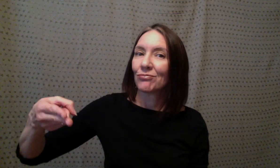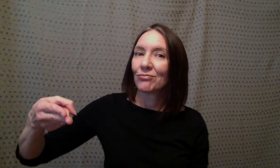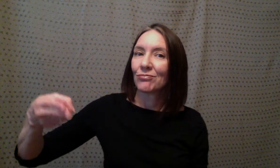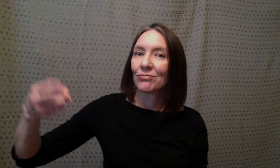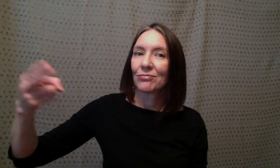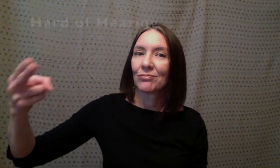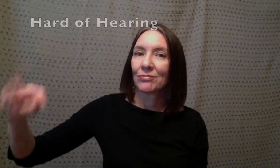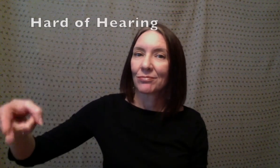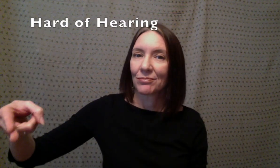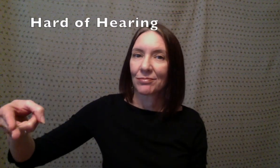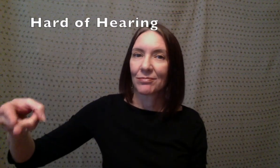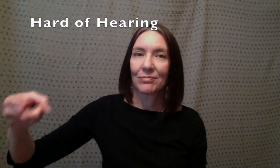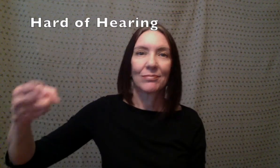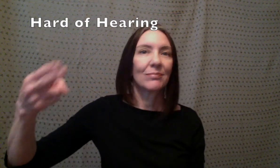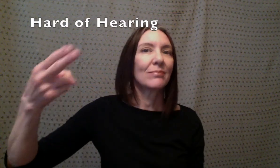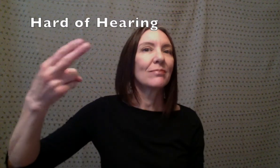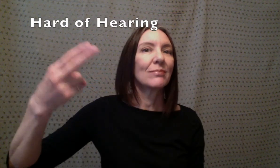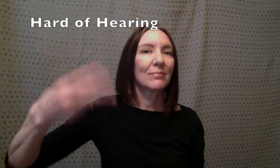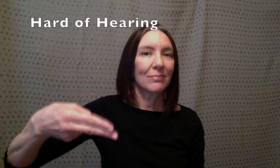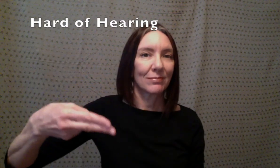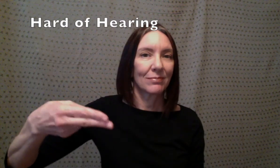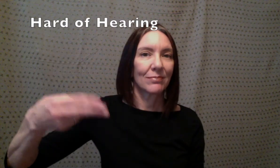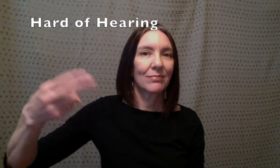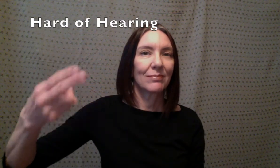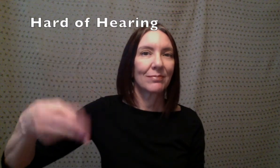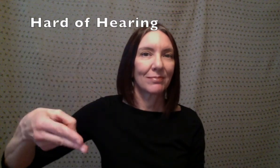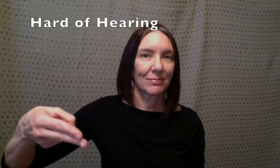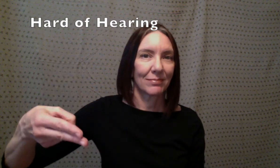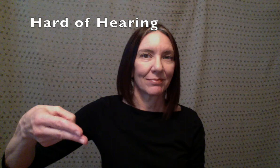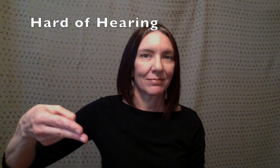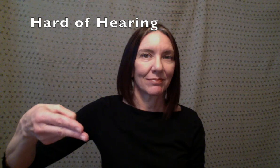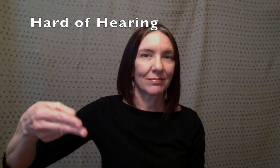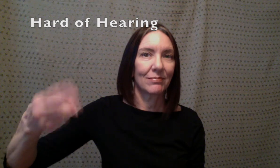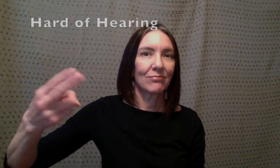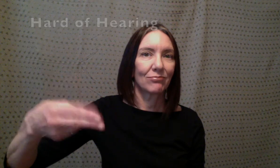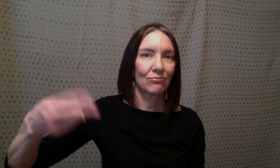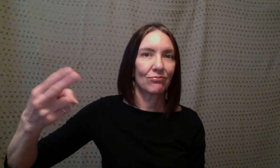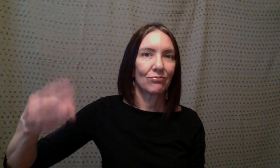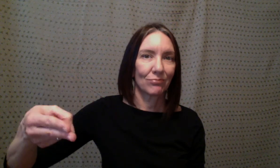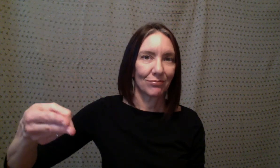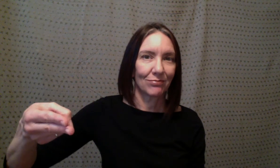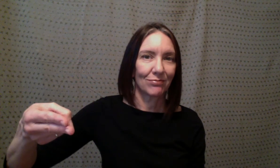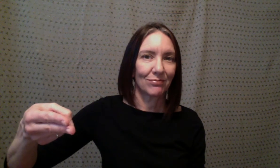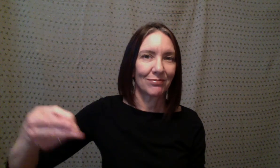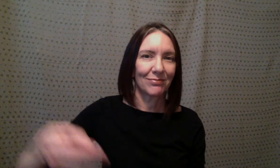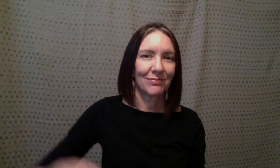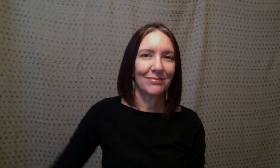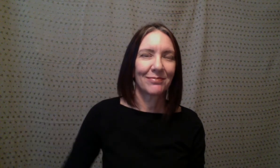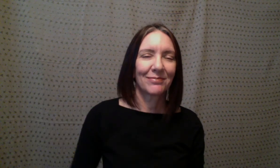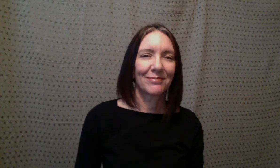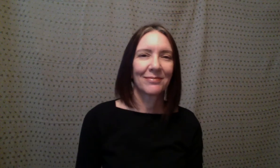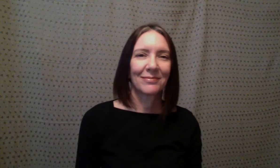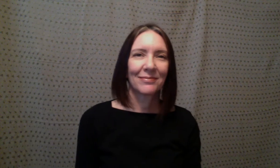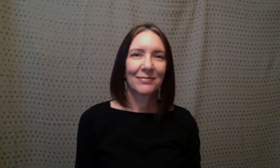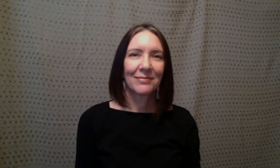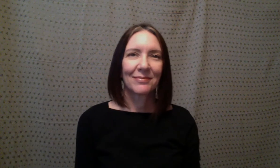And this is the sign for hard of hearing. It's an H repeated, H-H, hard of